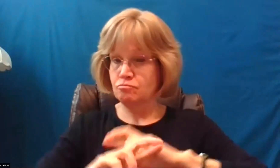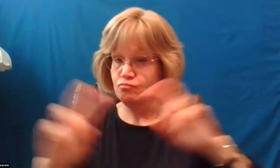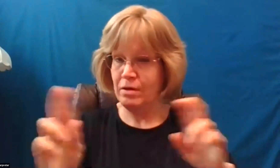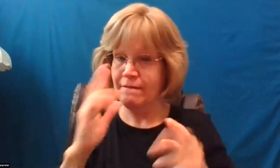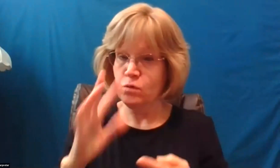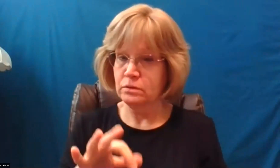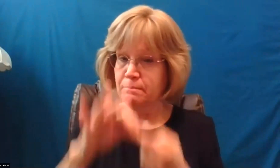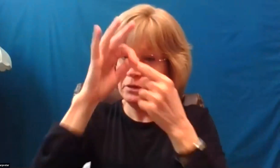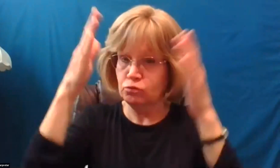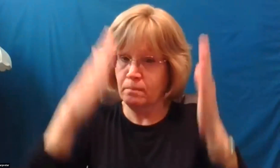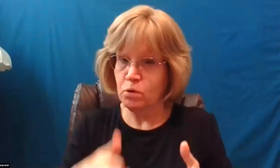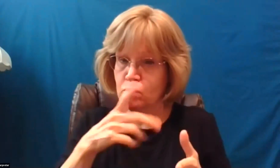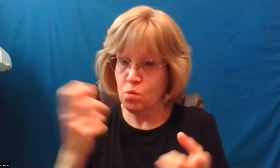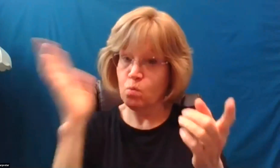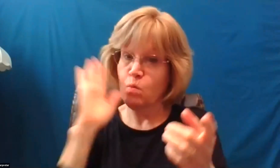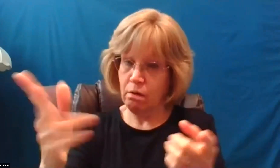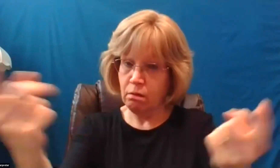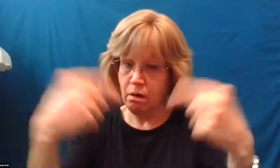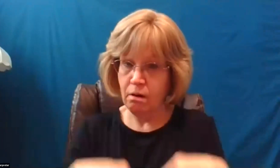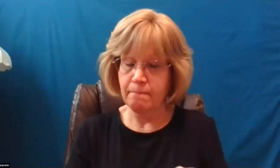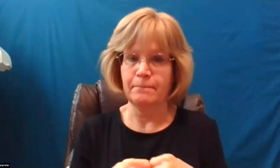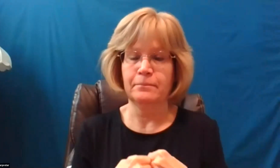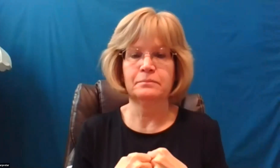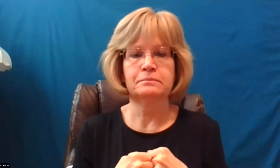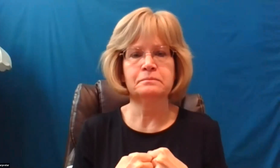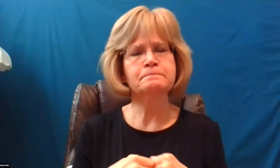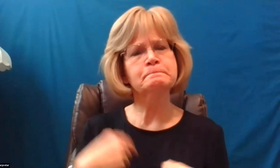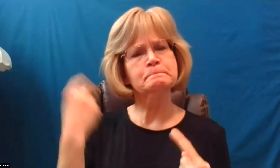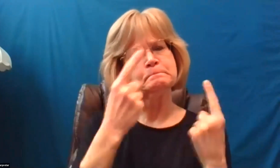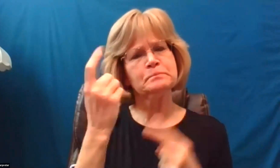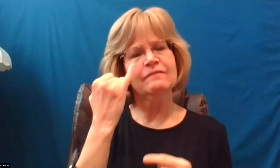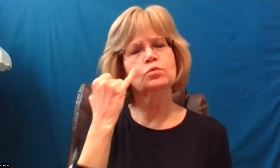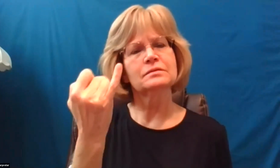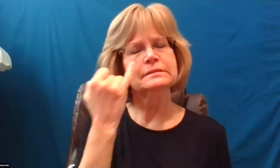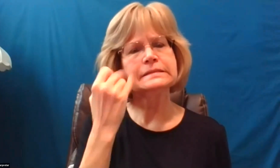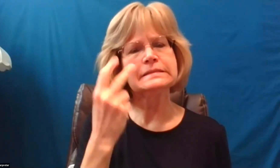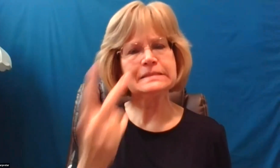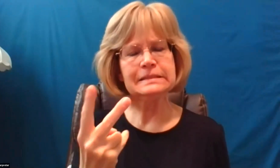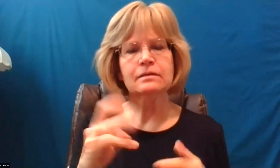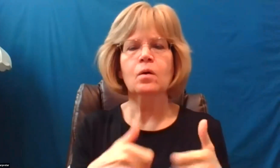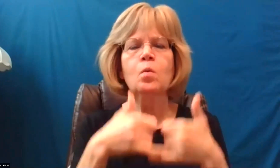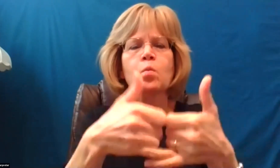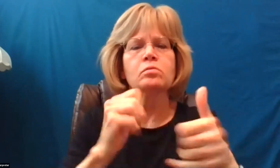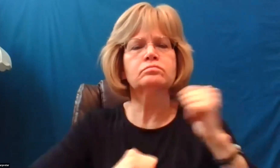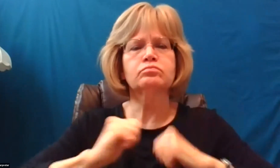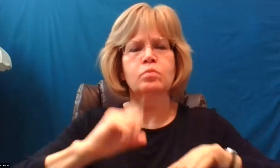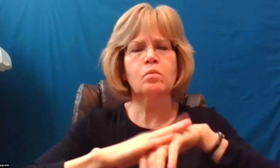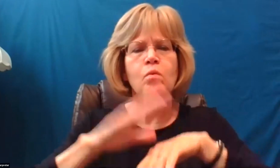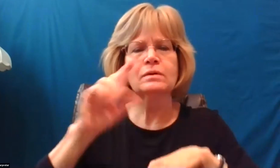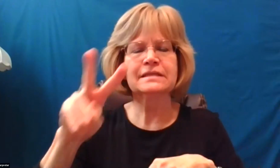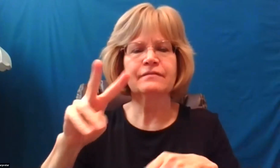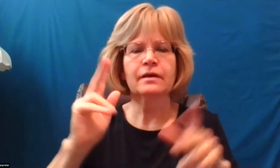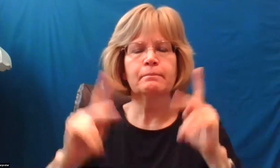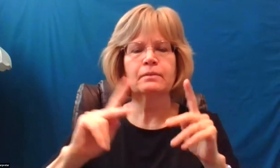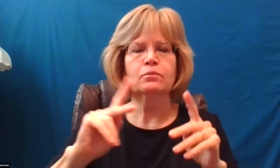would be coming. I'm wondering if you've ever seen on television when there is an award show that people arrive